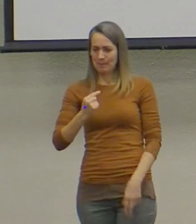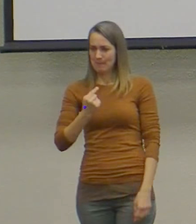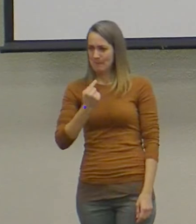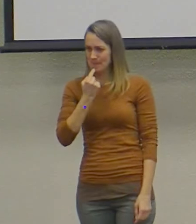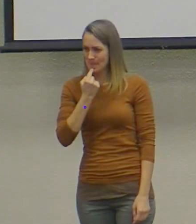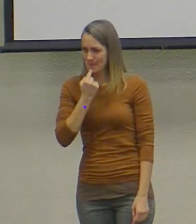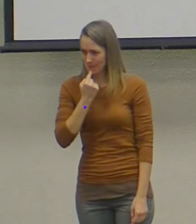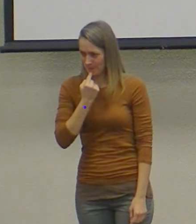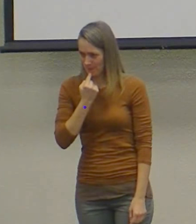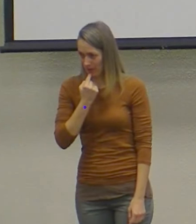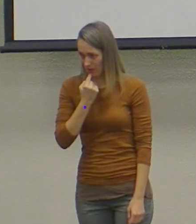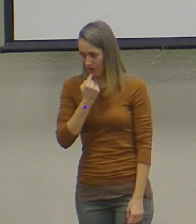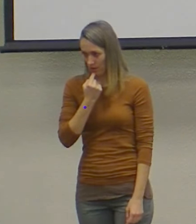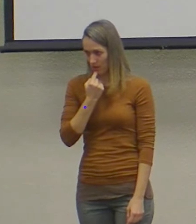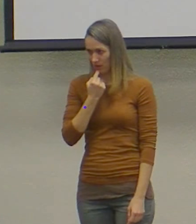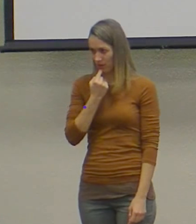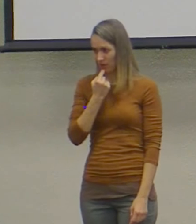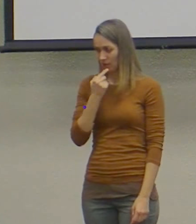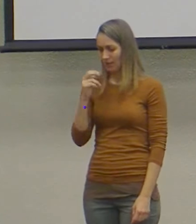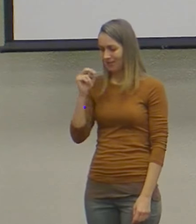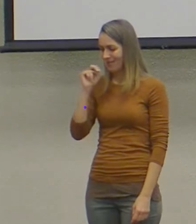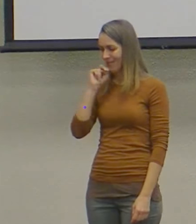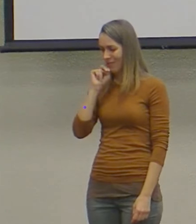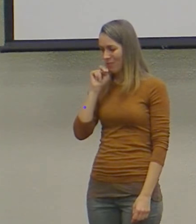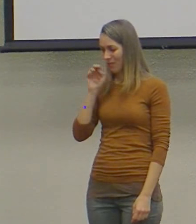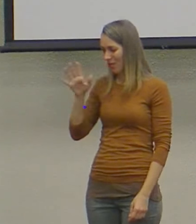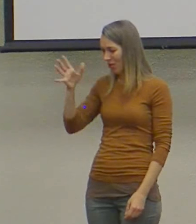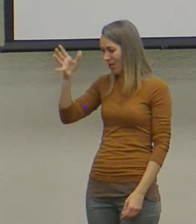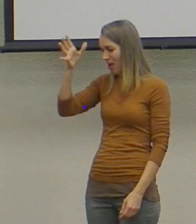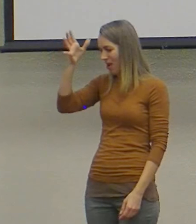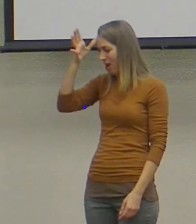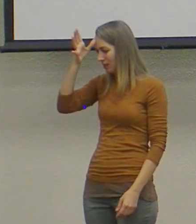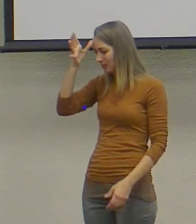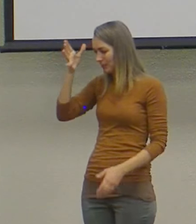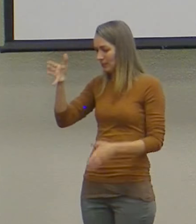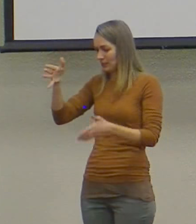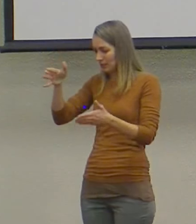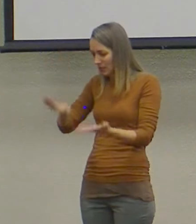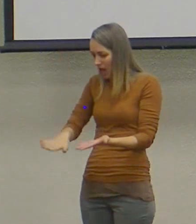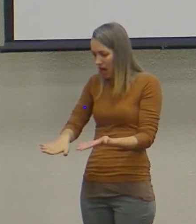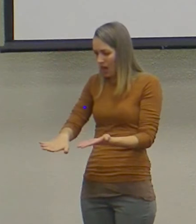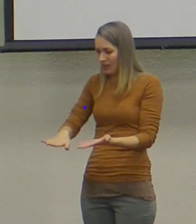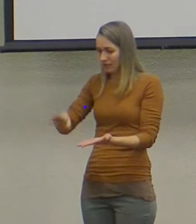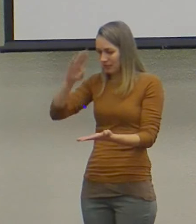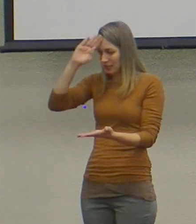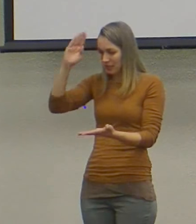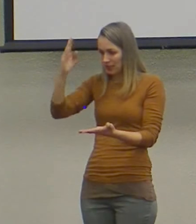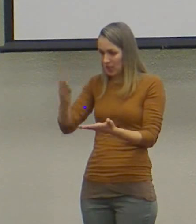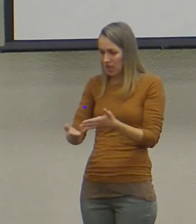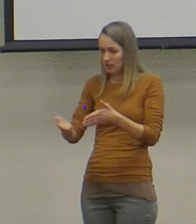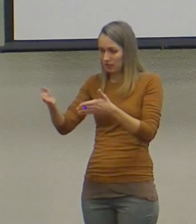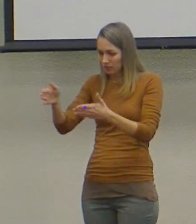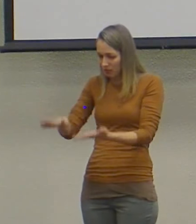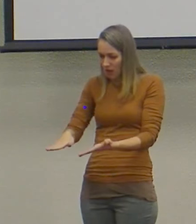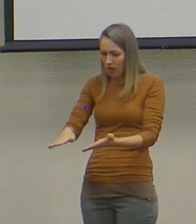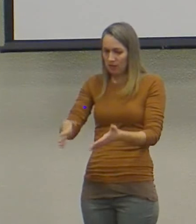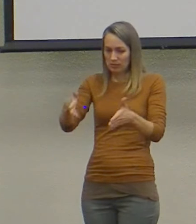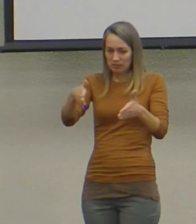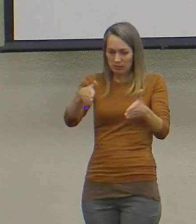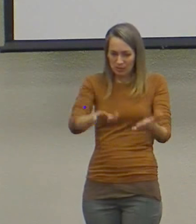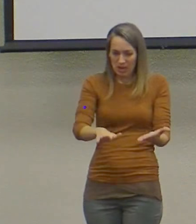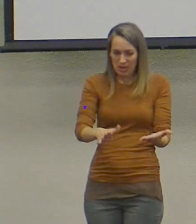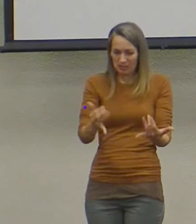Naomi, having lost her husband and then lost her sons, and now in a spirit of defeat